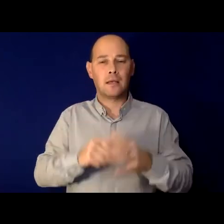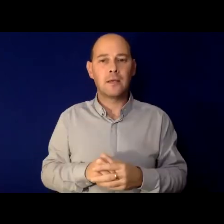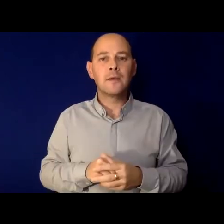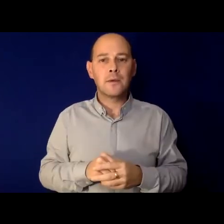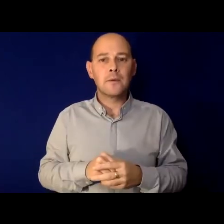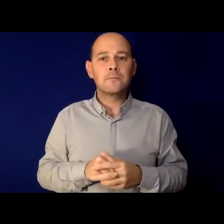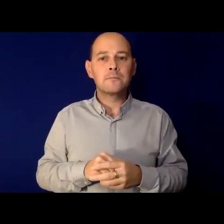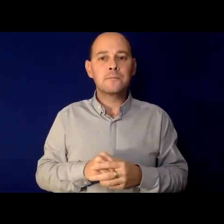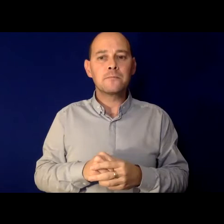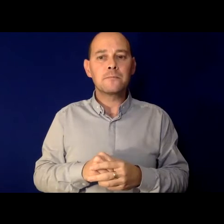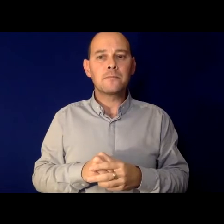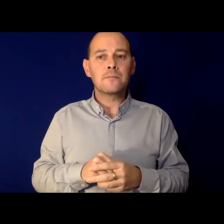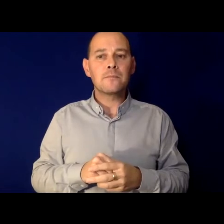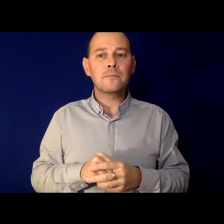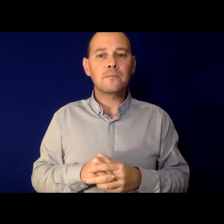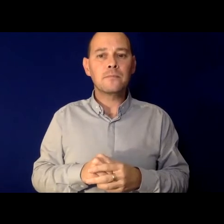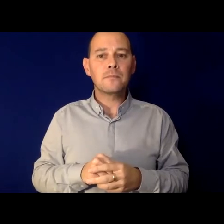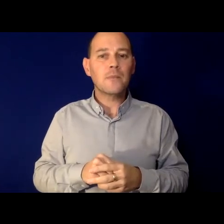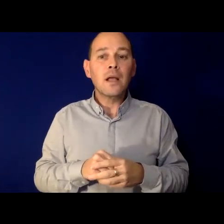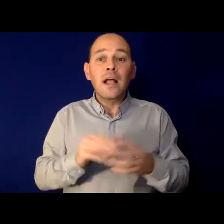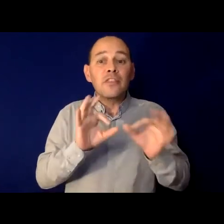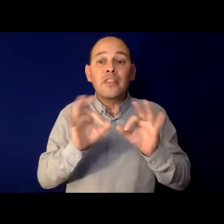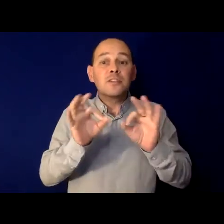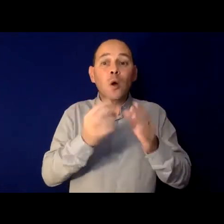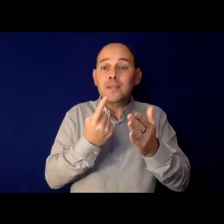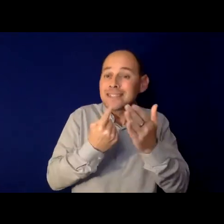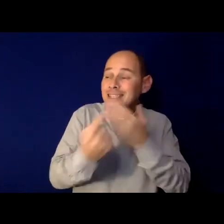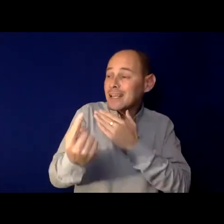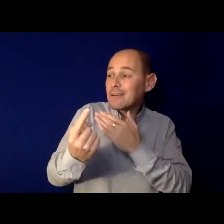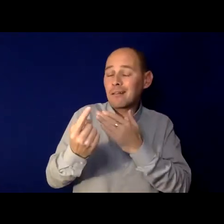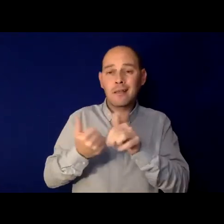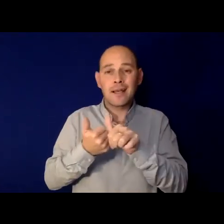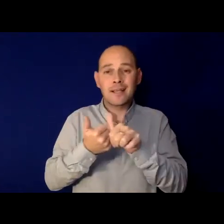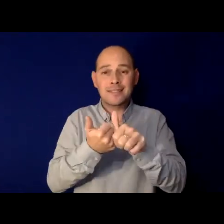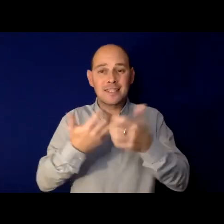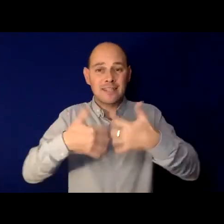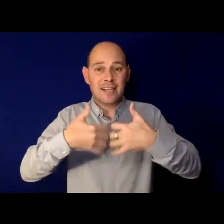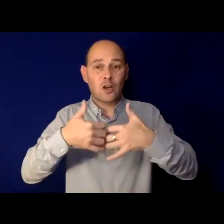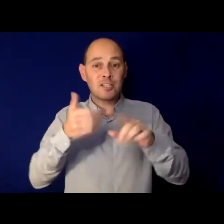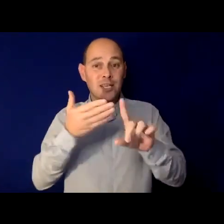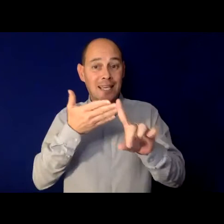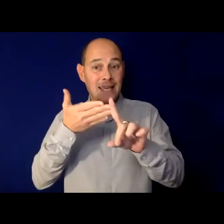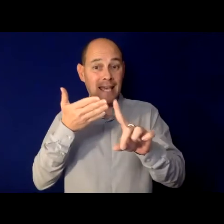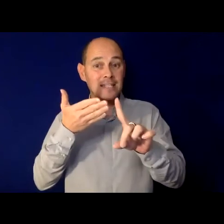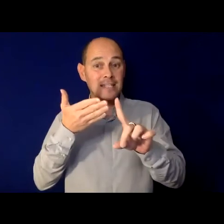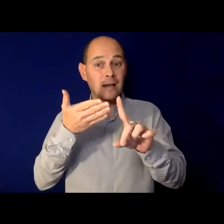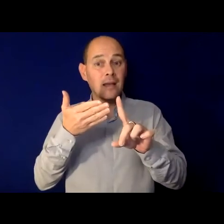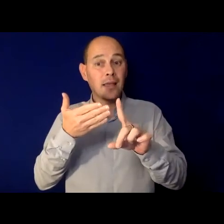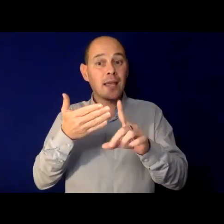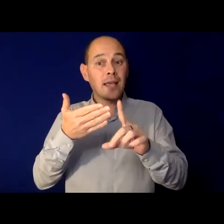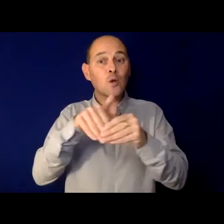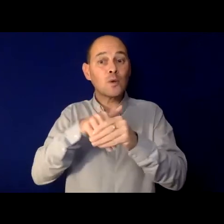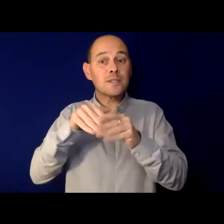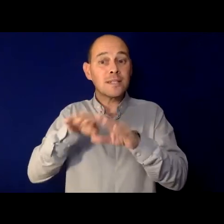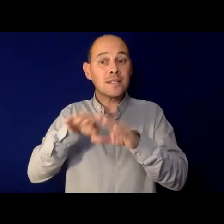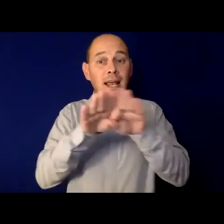assistive technology indicator included in national HMIS. This is, a big finding in line with data